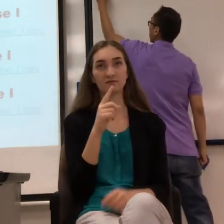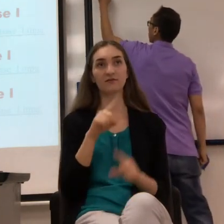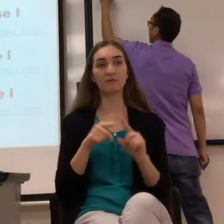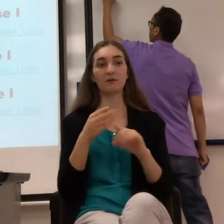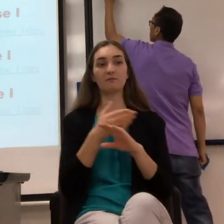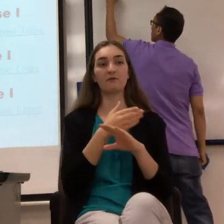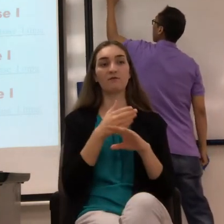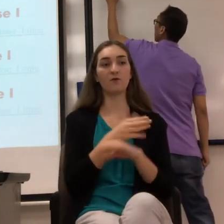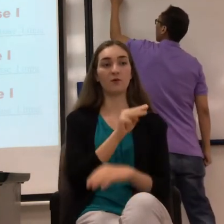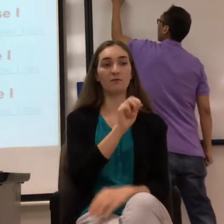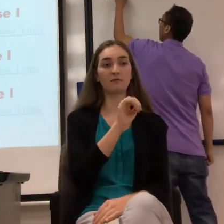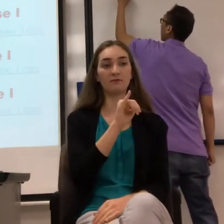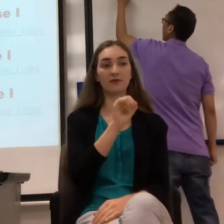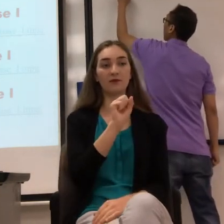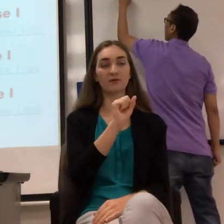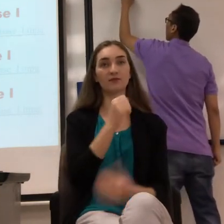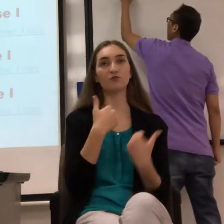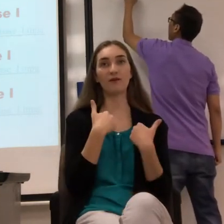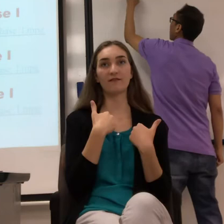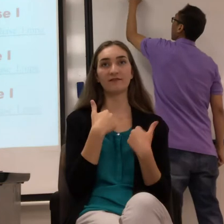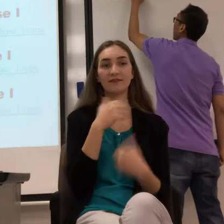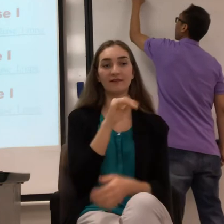meiosis, you have interphase.